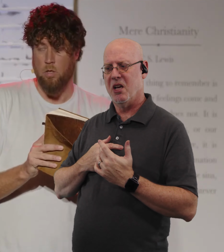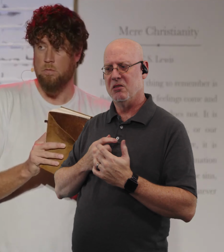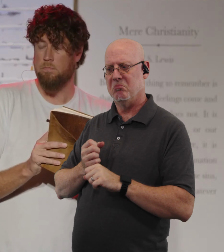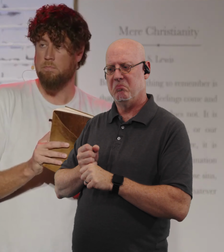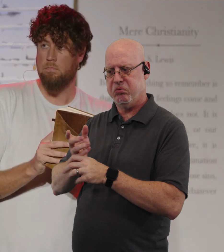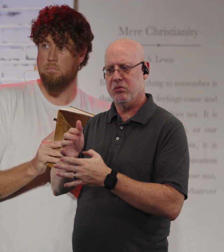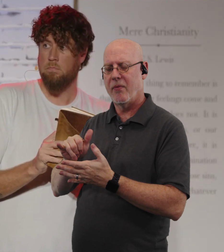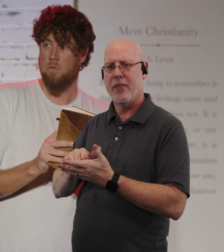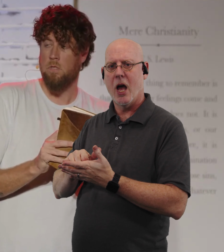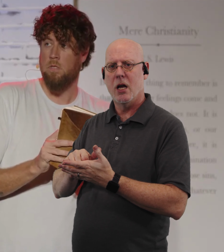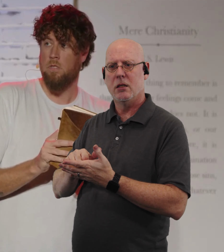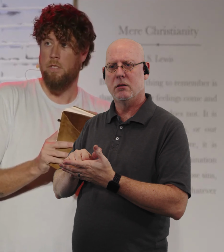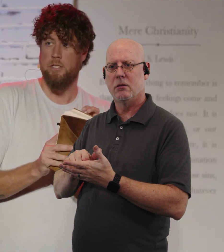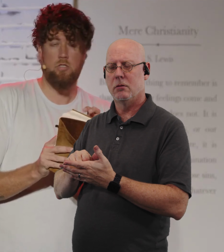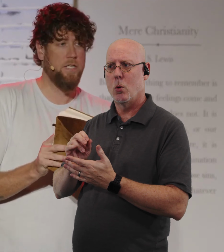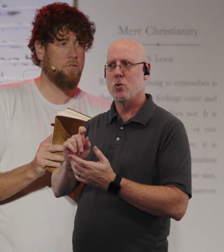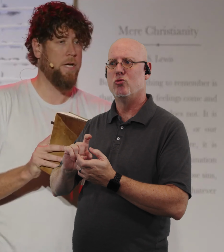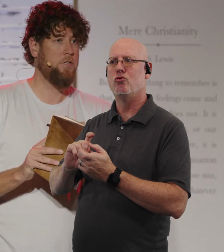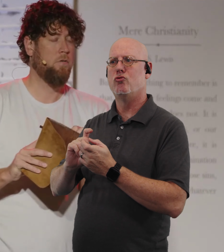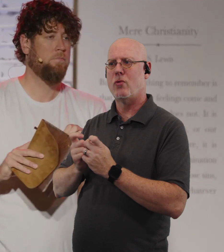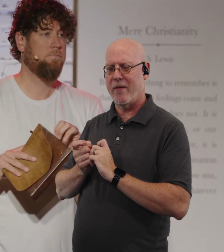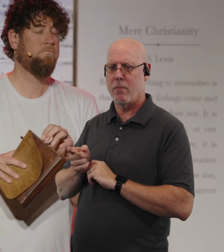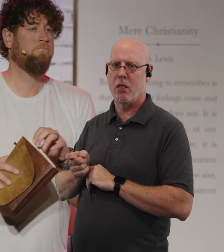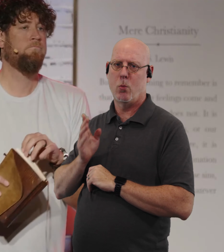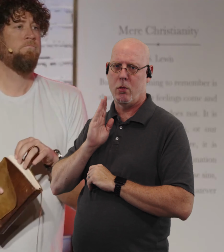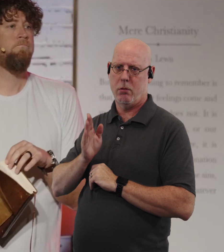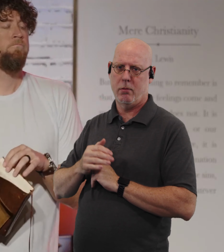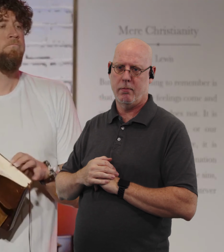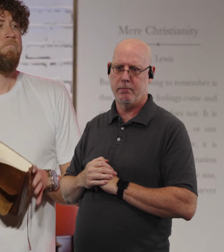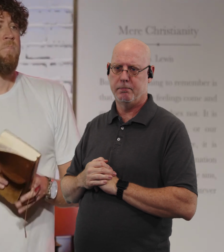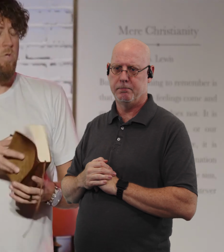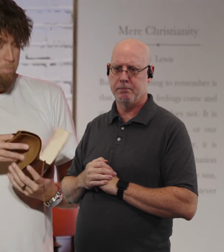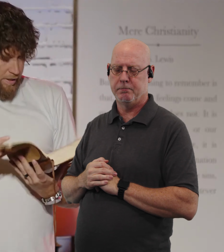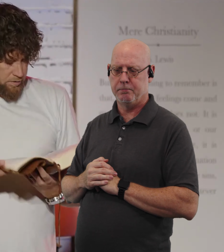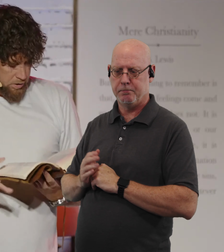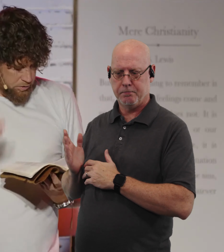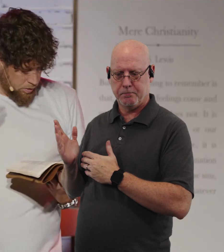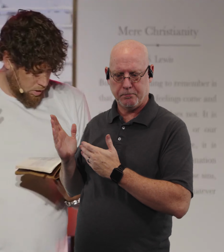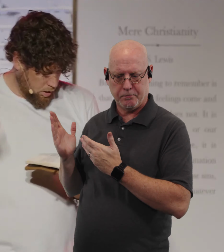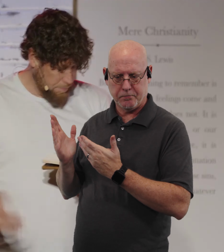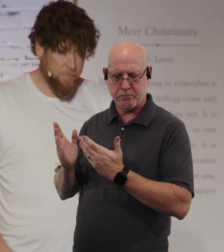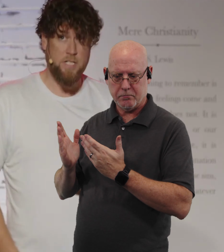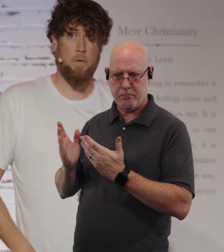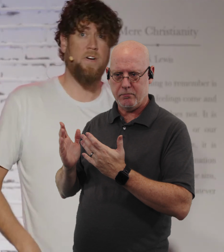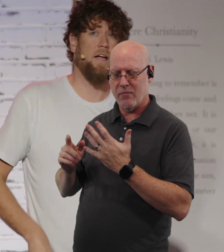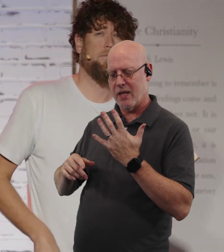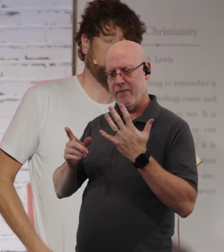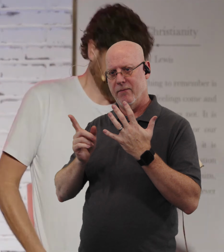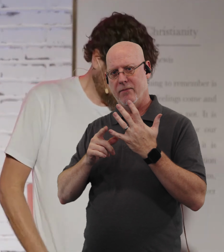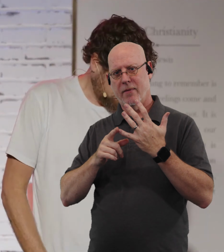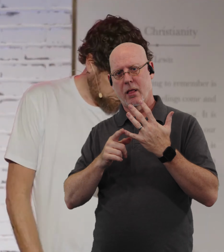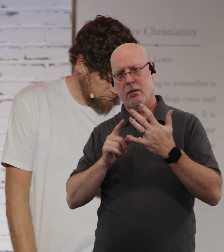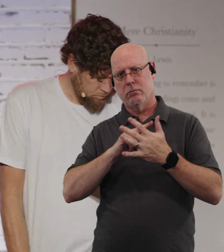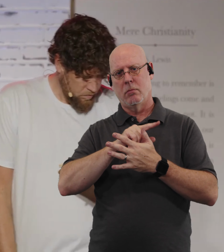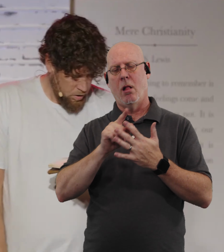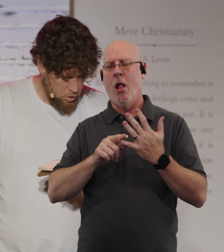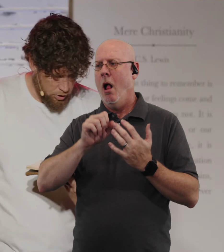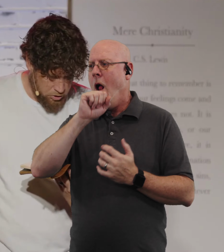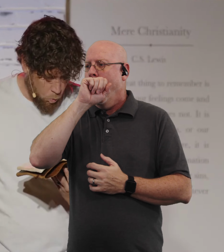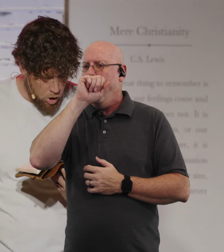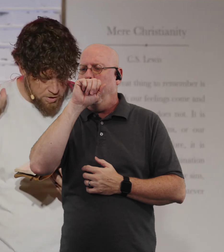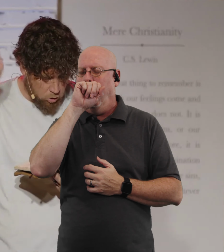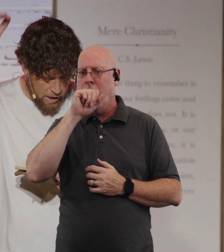it so. It is transformational. Which brings us to observation number 5.